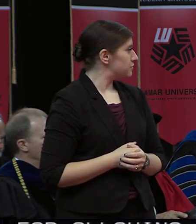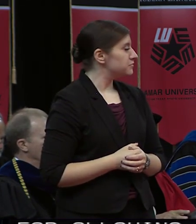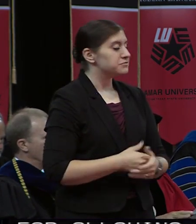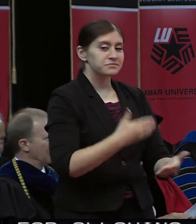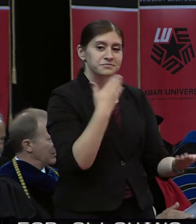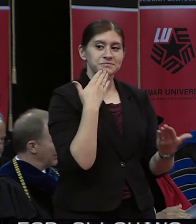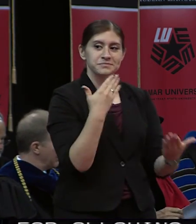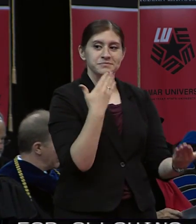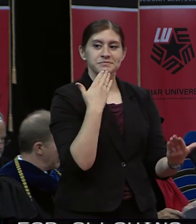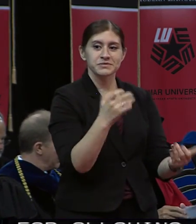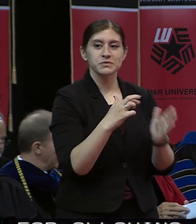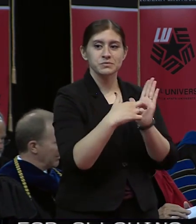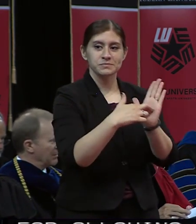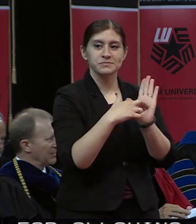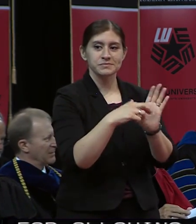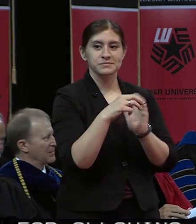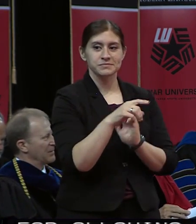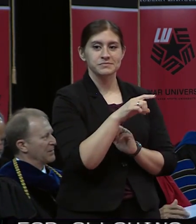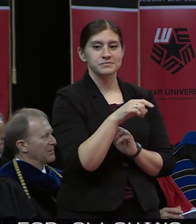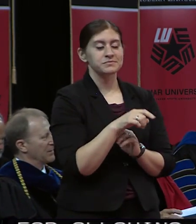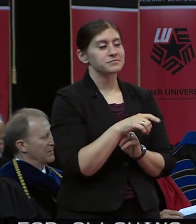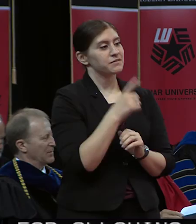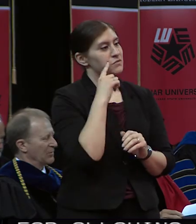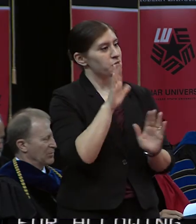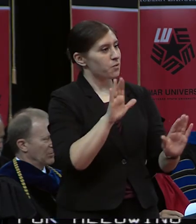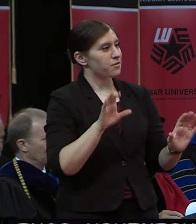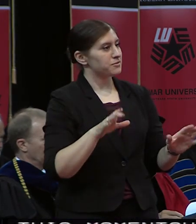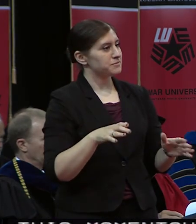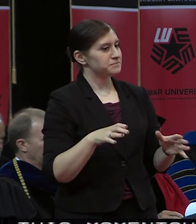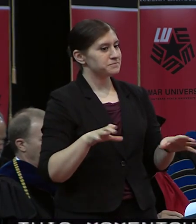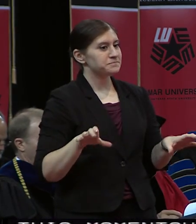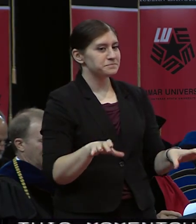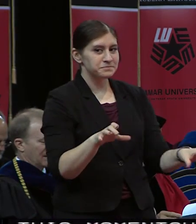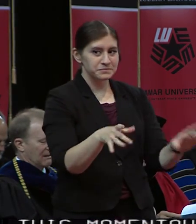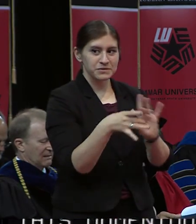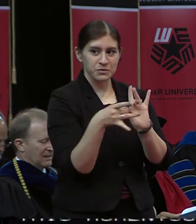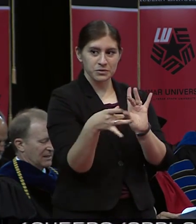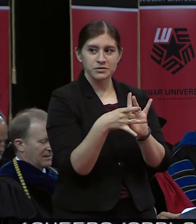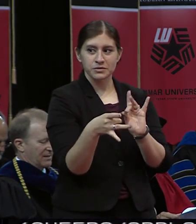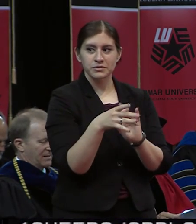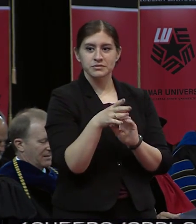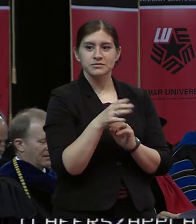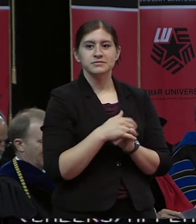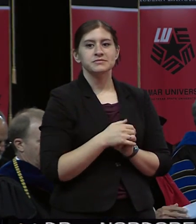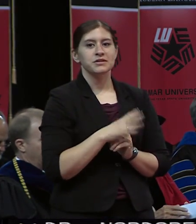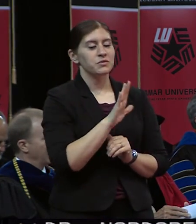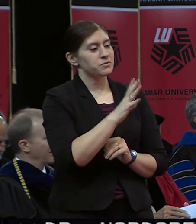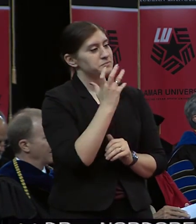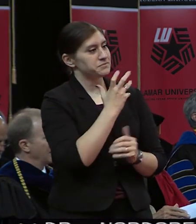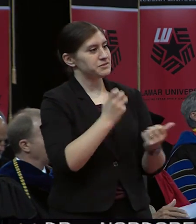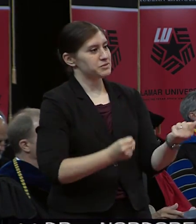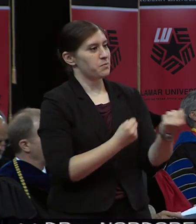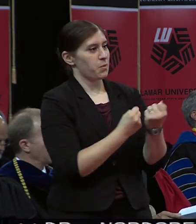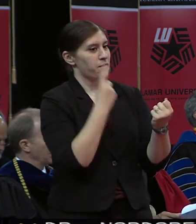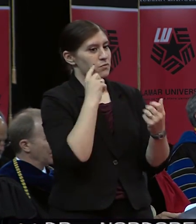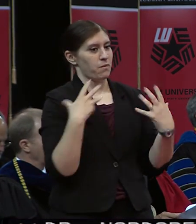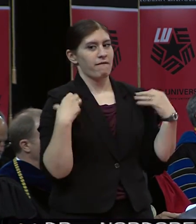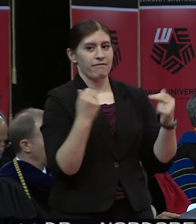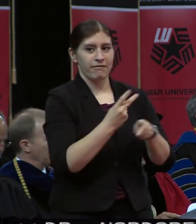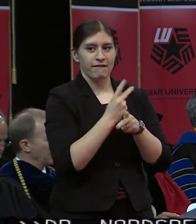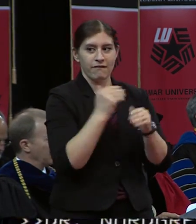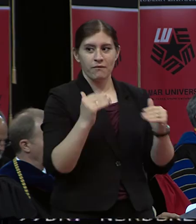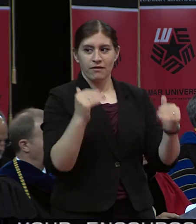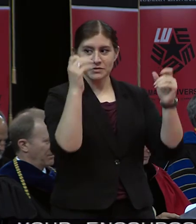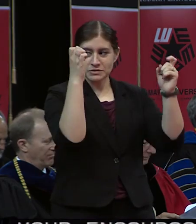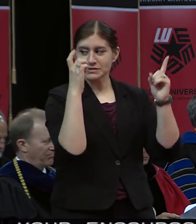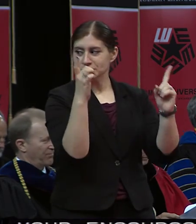Thank you, Representative Zerwas, for your encouraging remarks and your invaluable support for healthcare and higher